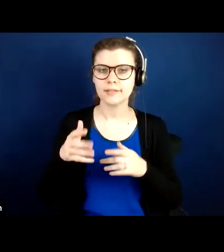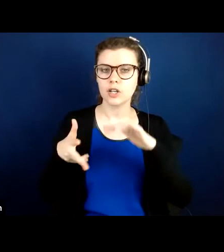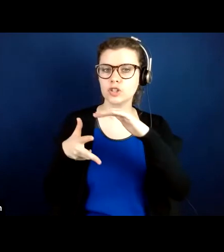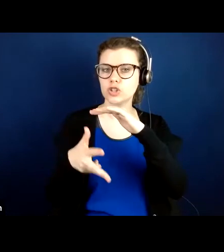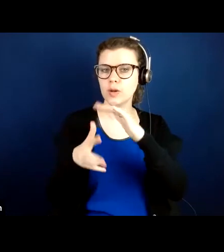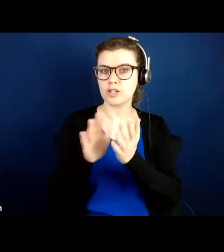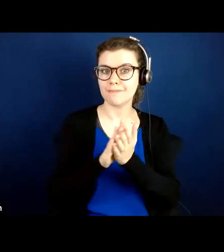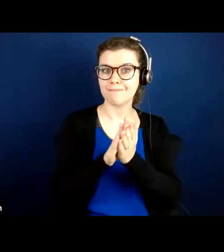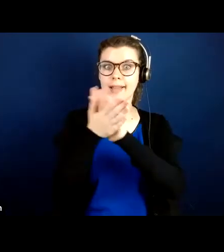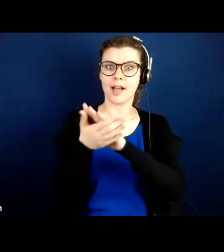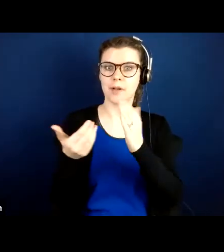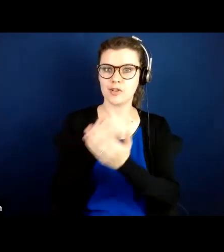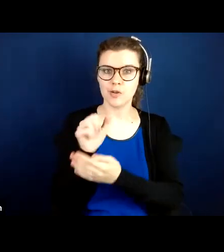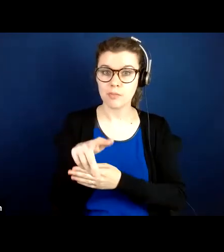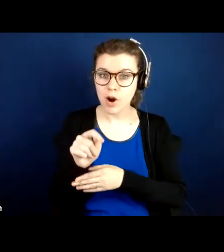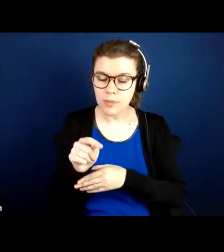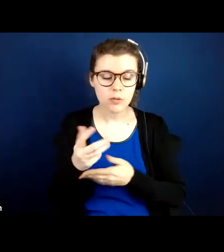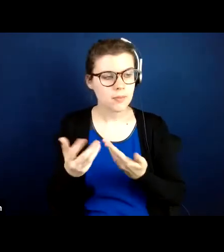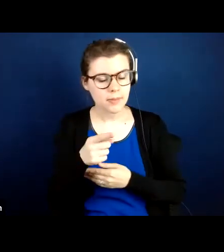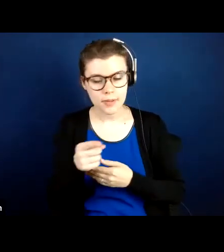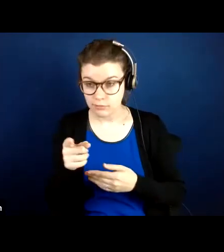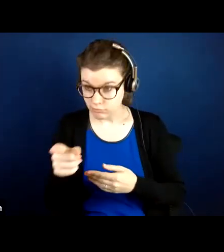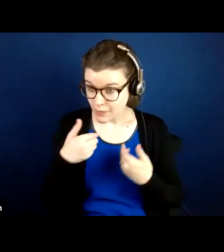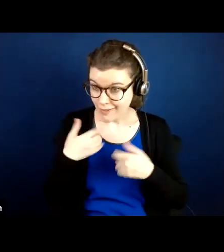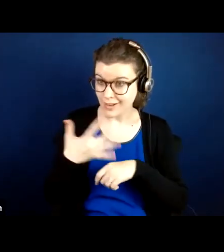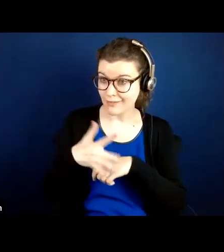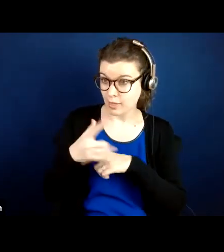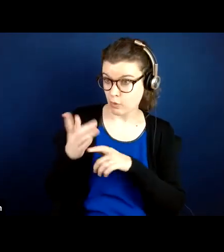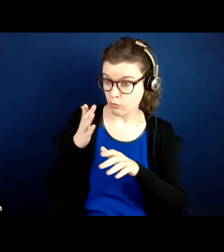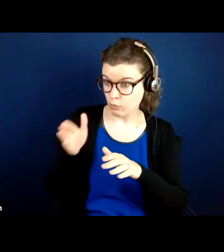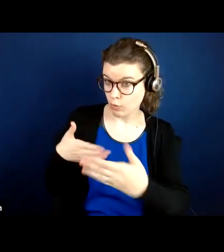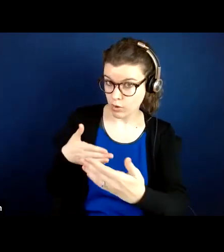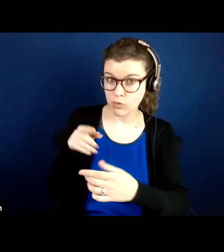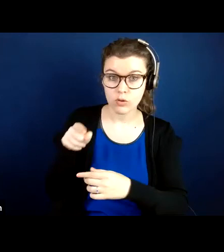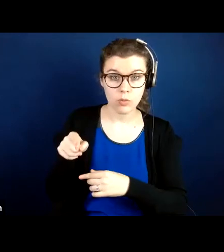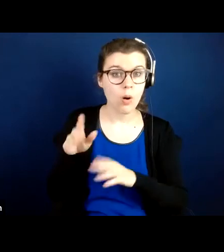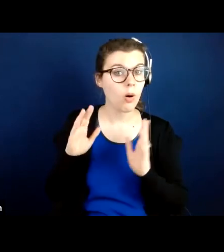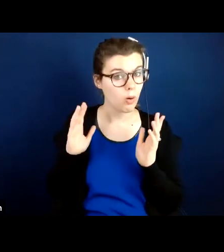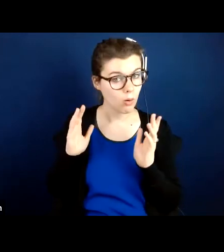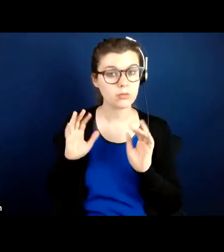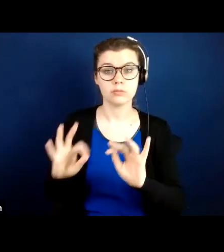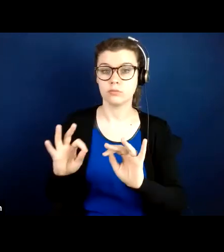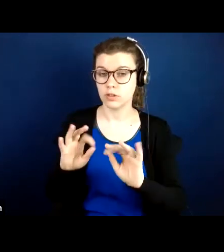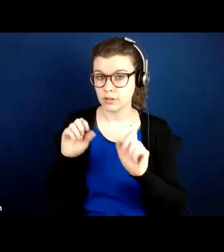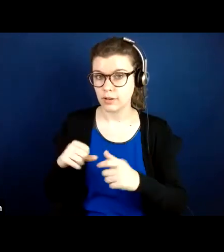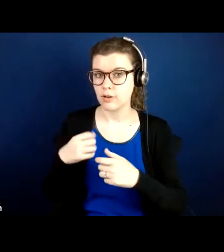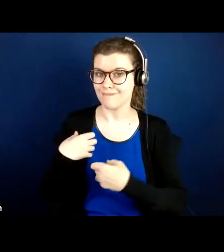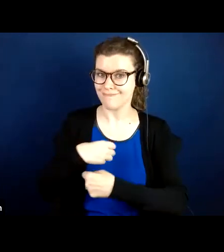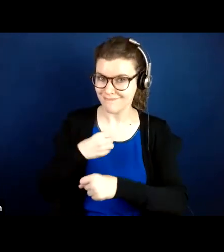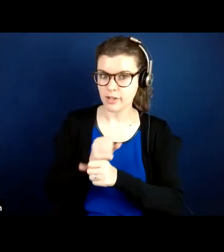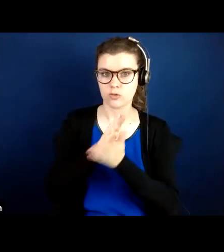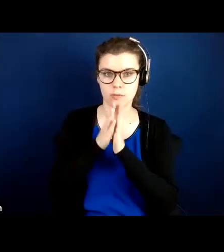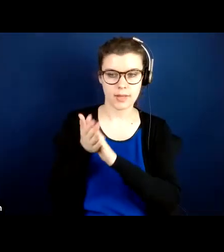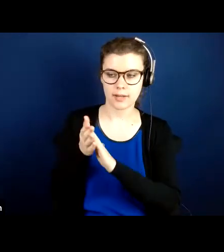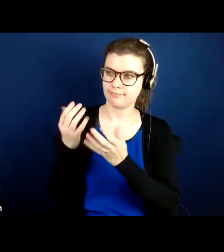apartment, or perhaps they have an extra room that they could create as an apartment